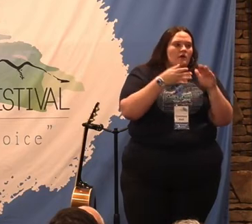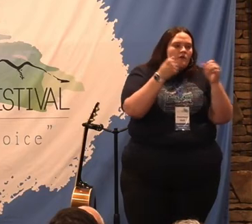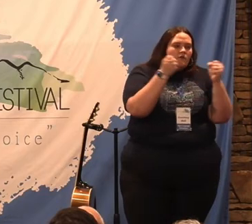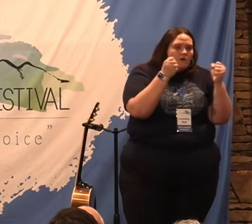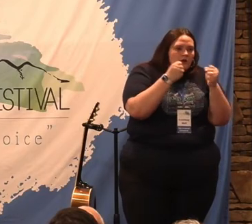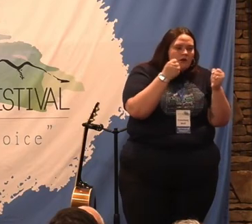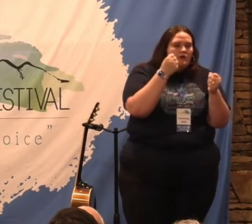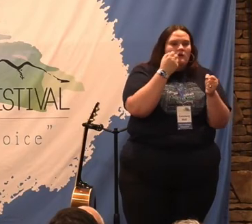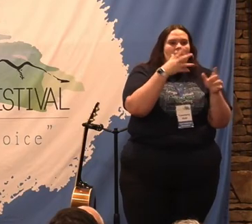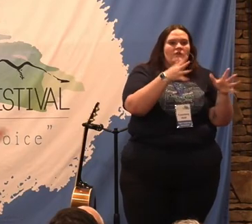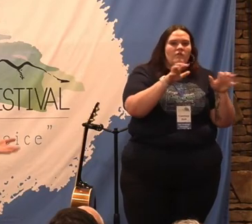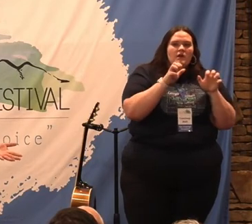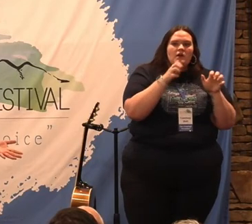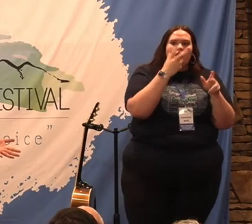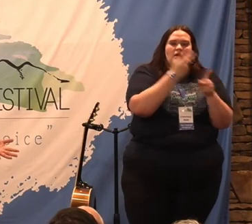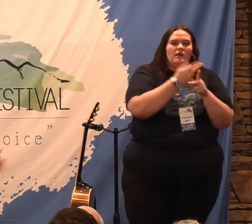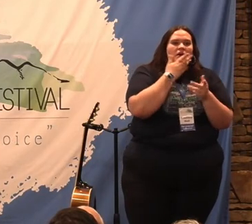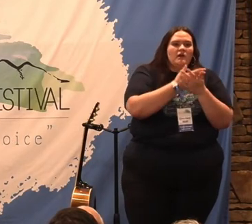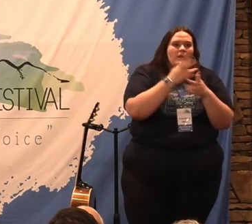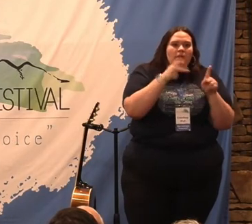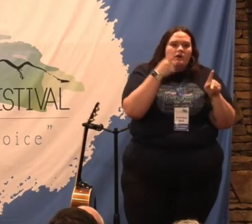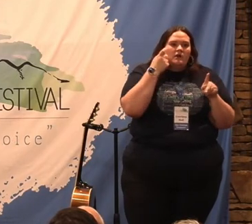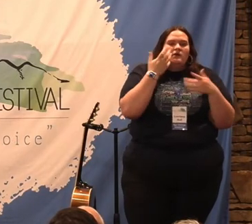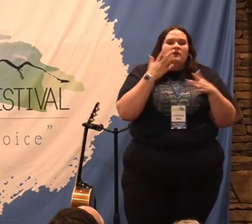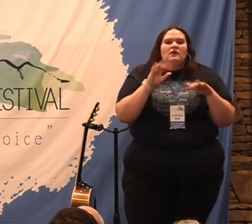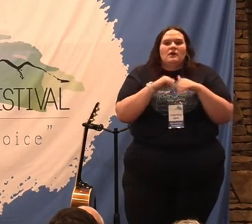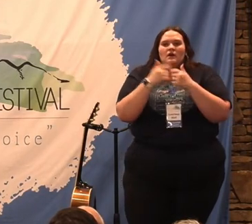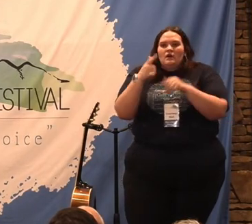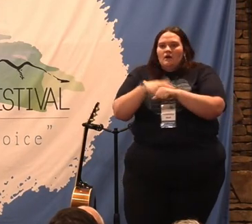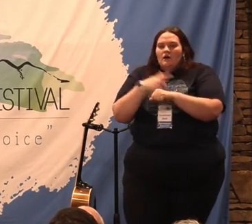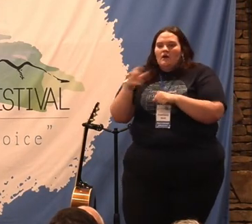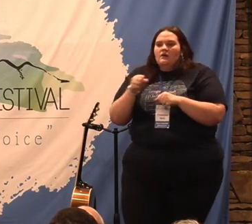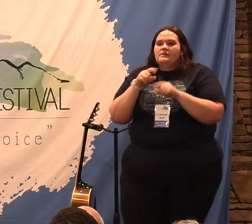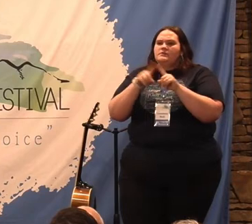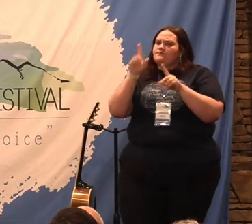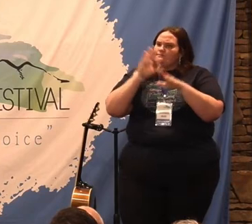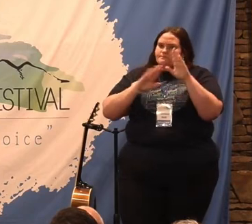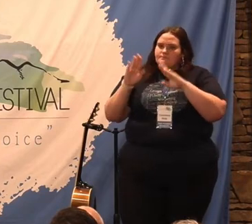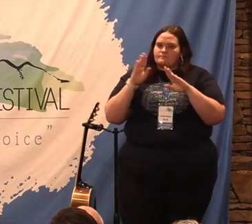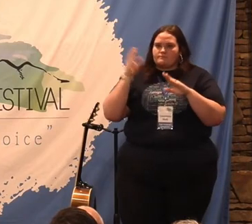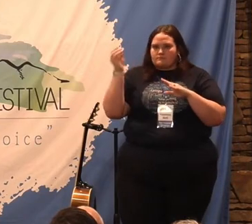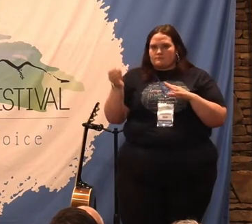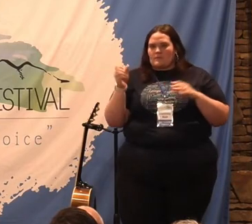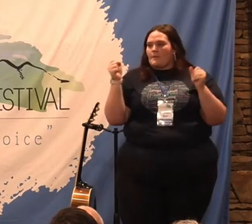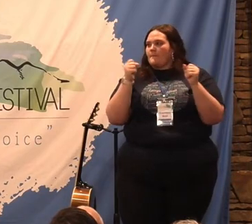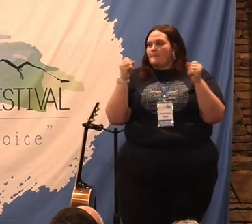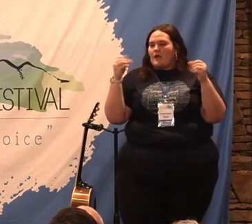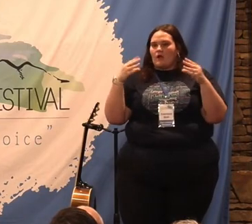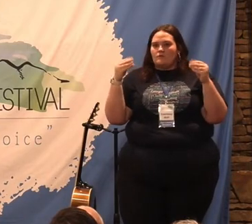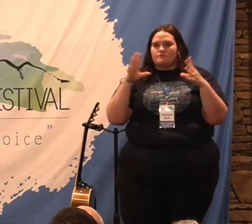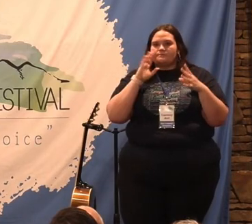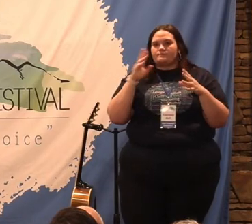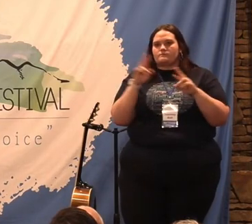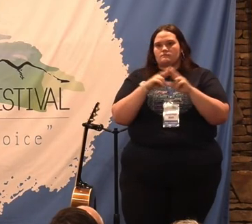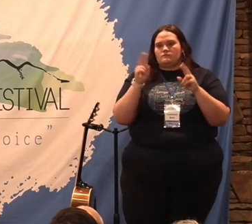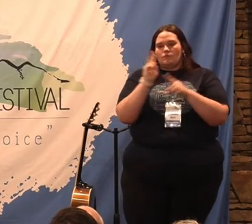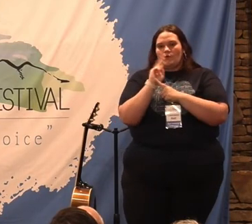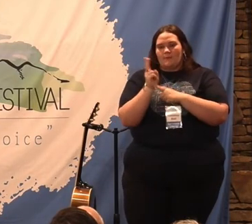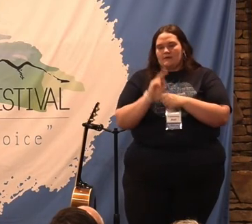just to keep it good for the people because we don't know how long it's gonna take. But don't worry, just put it on the microwave, it's gonna be ready after